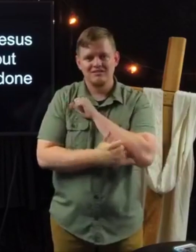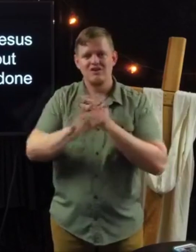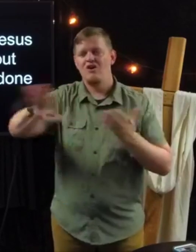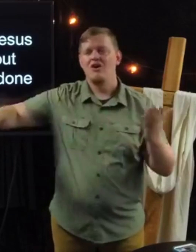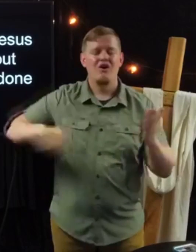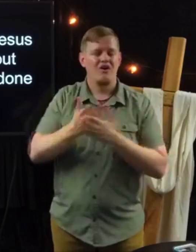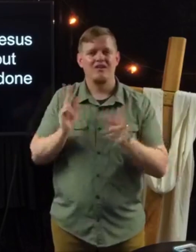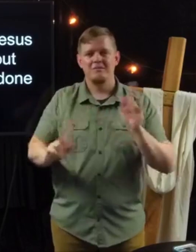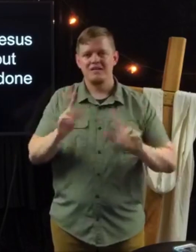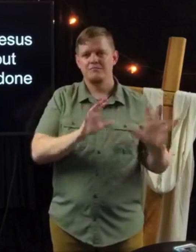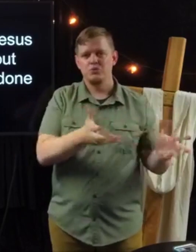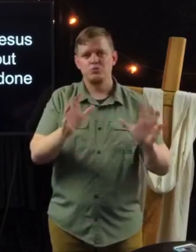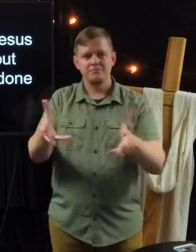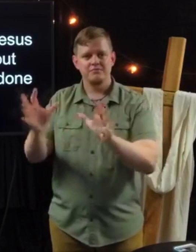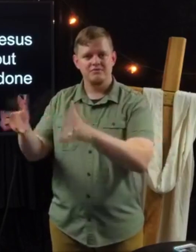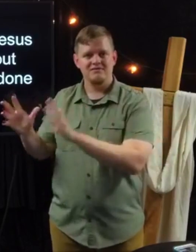country, to all the people groups,